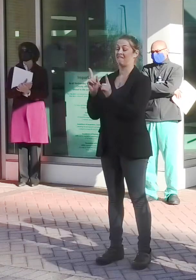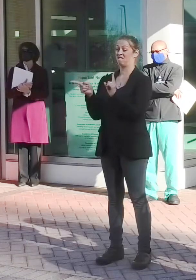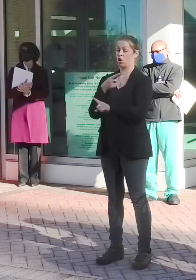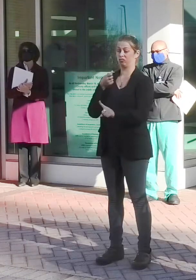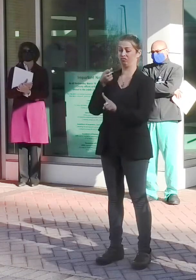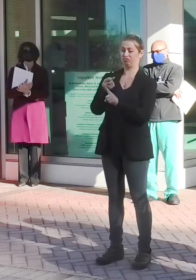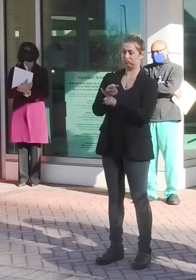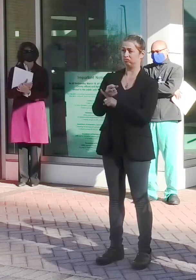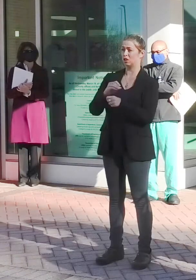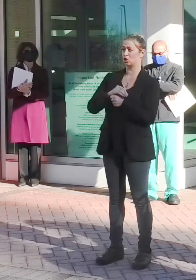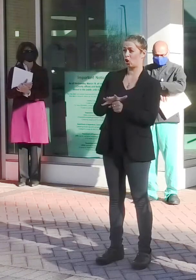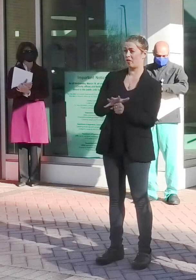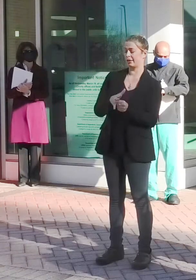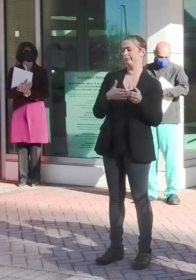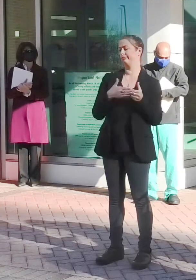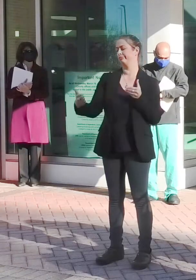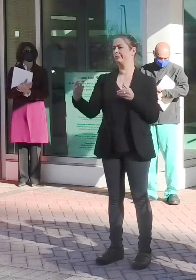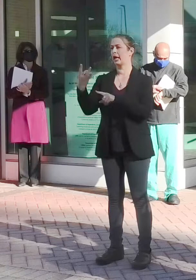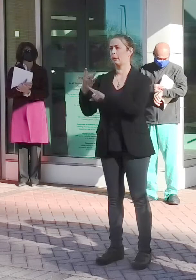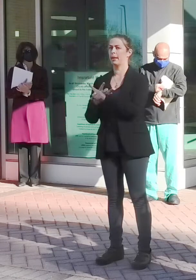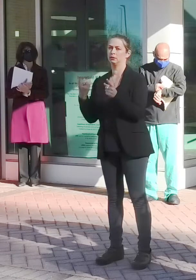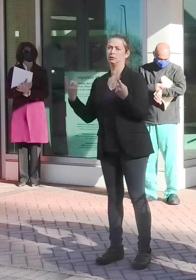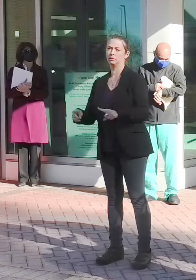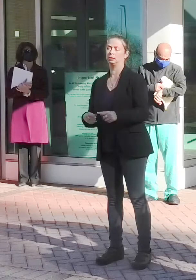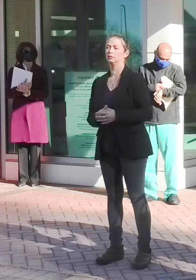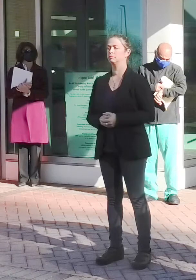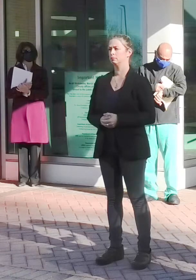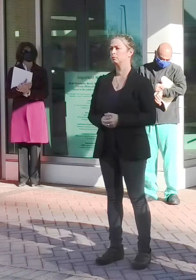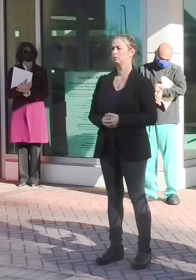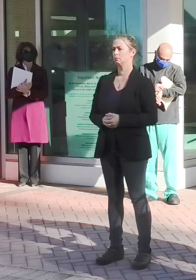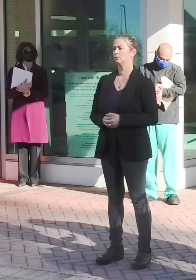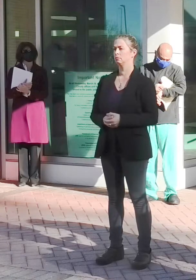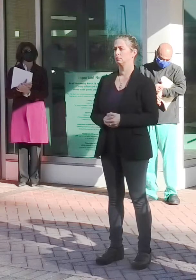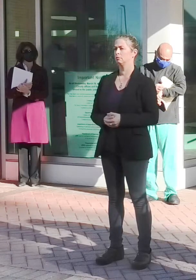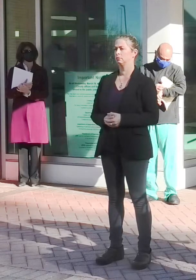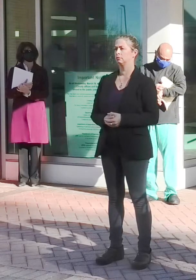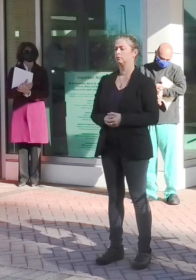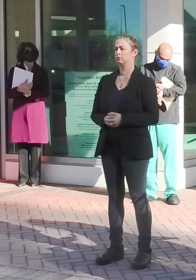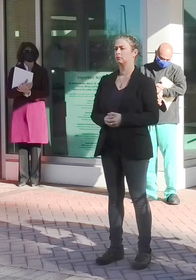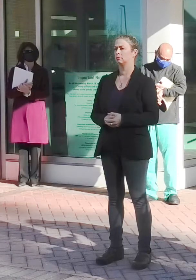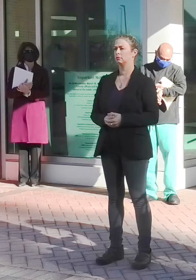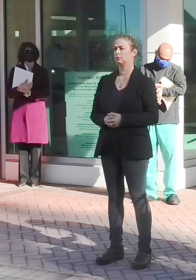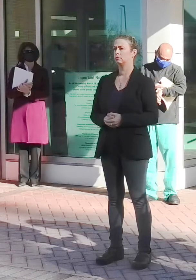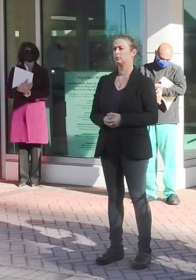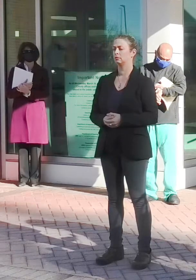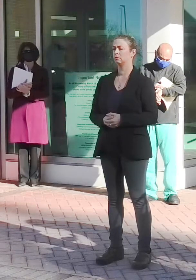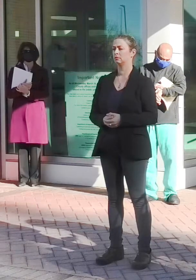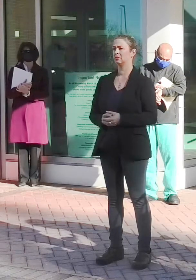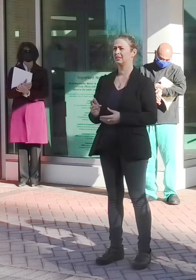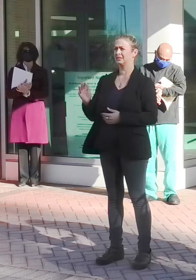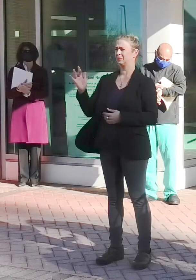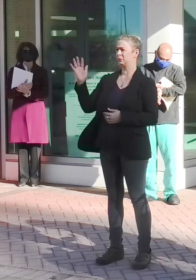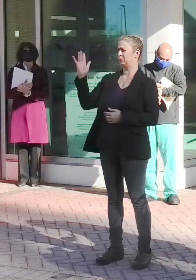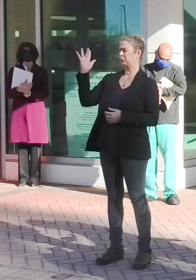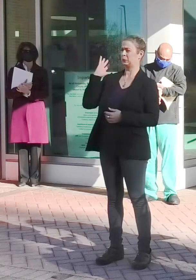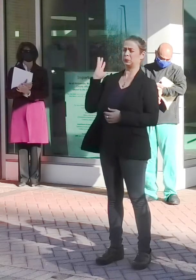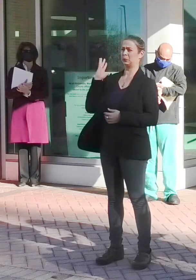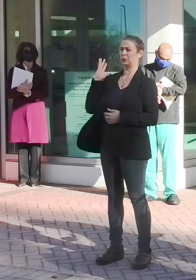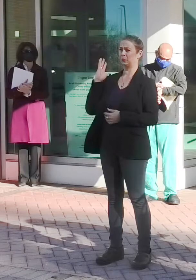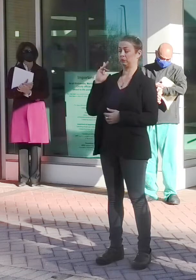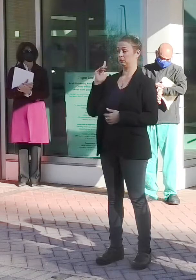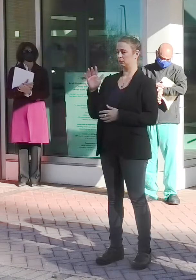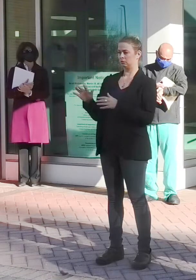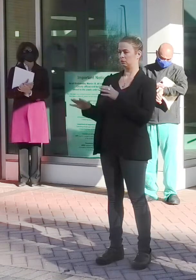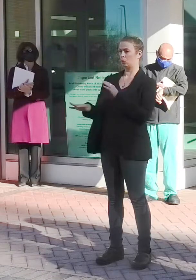confirmed case of COVID-19. Within hours that March day of learning of that initial